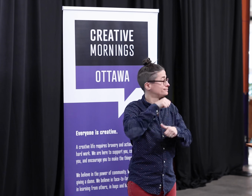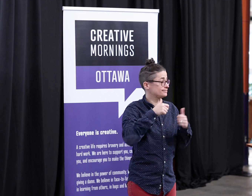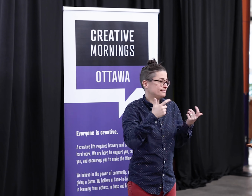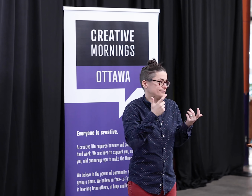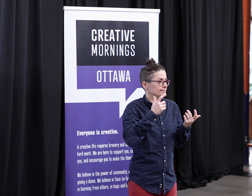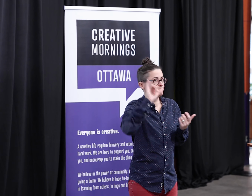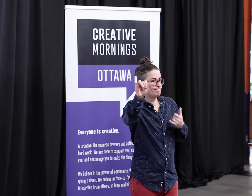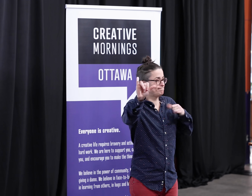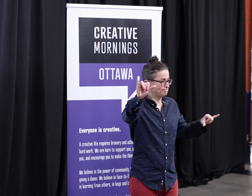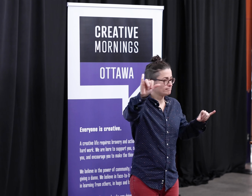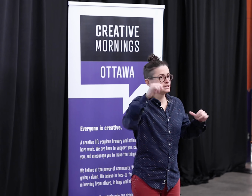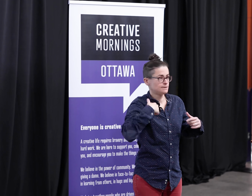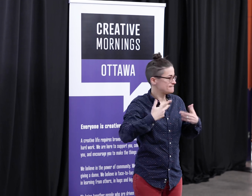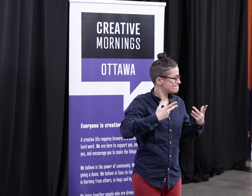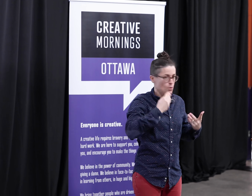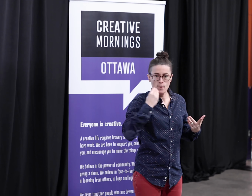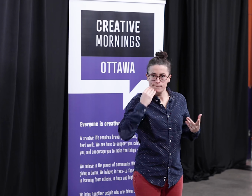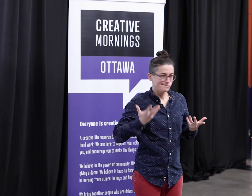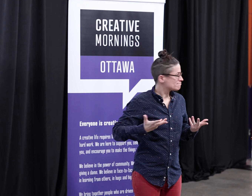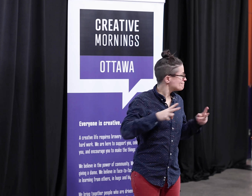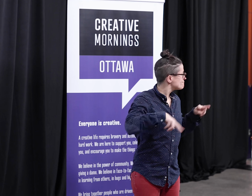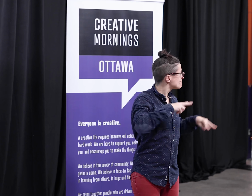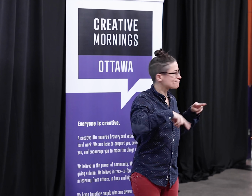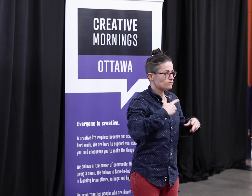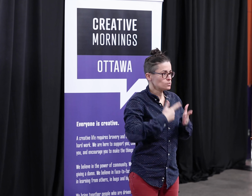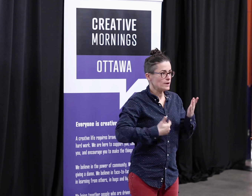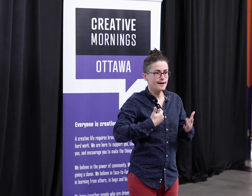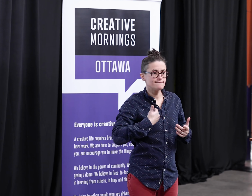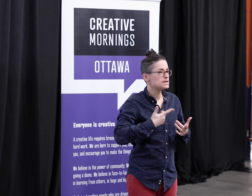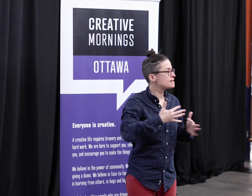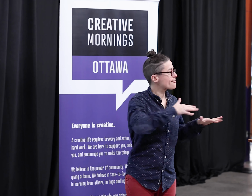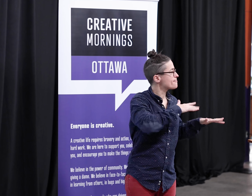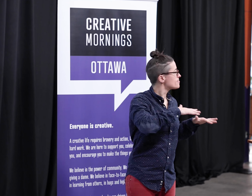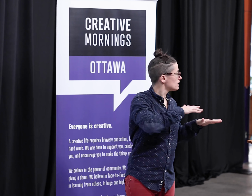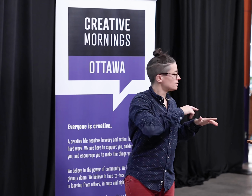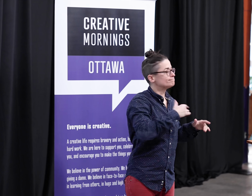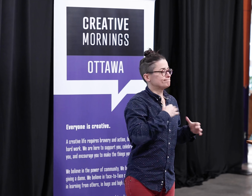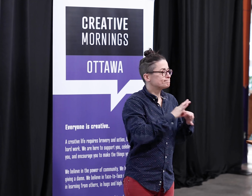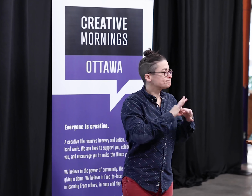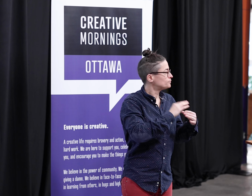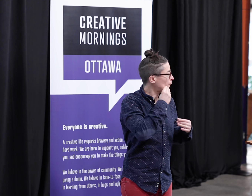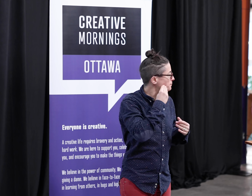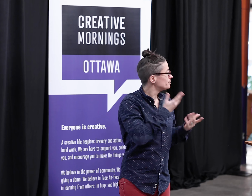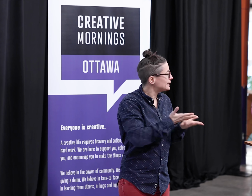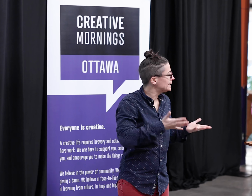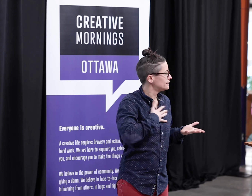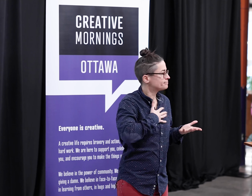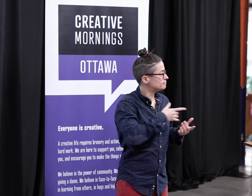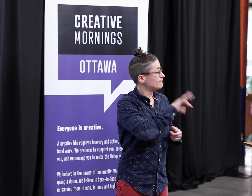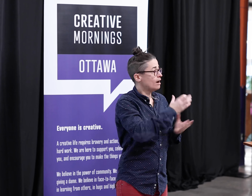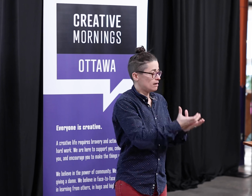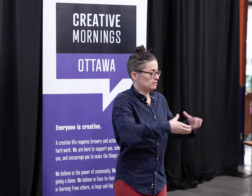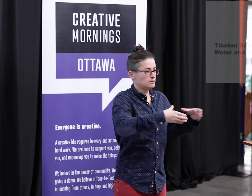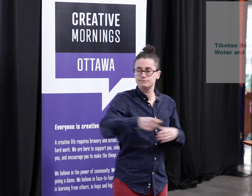differently. Now, I'd like to note that we did this project during COVID, and so I was at home, Ellen was at home in her space,